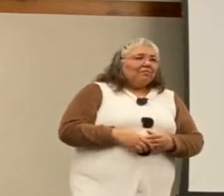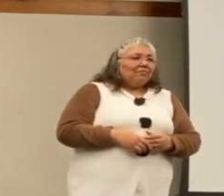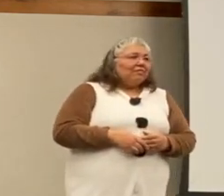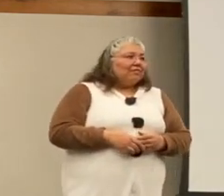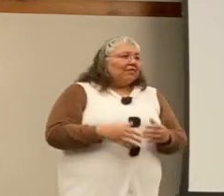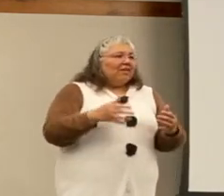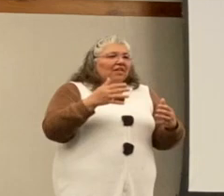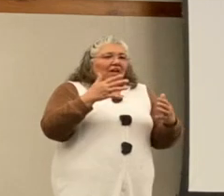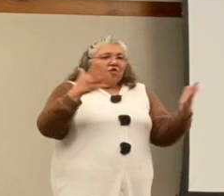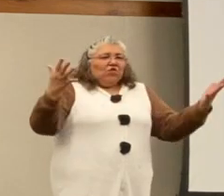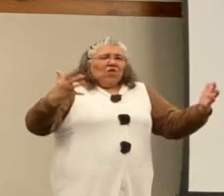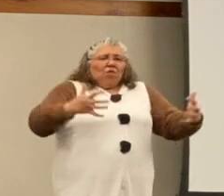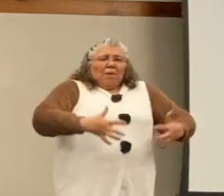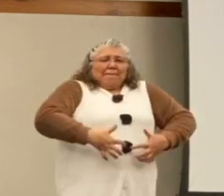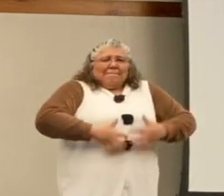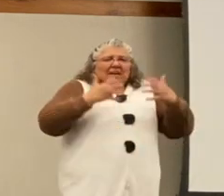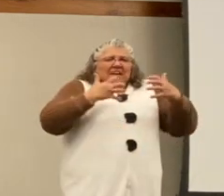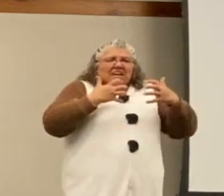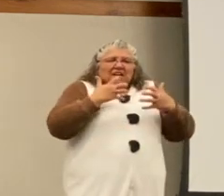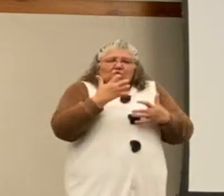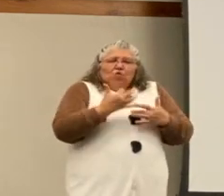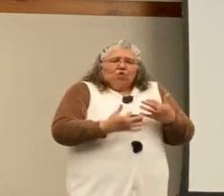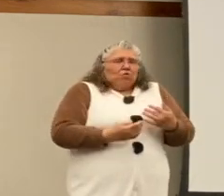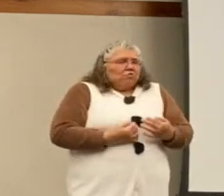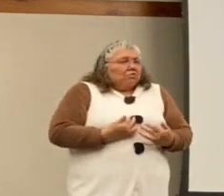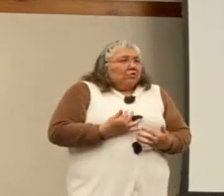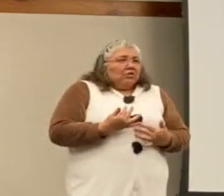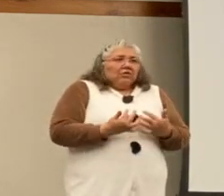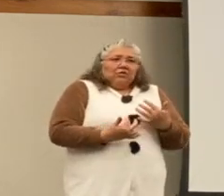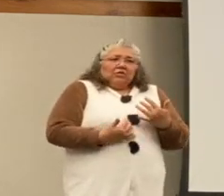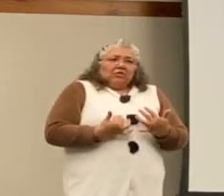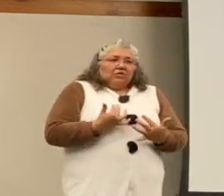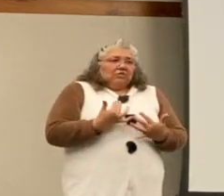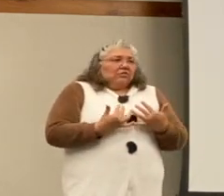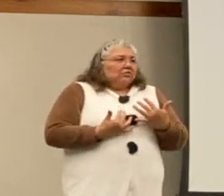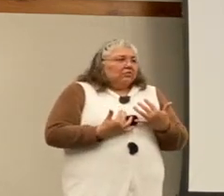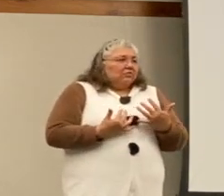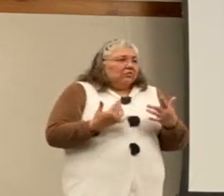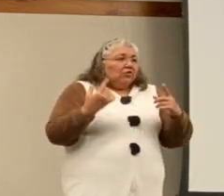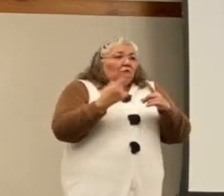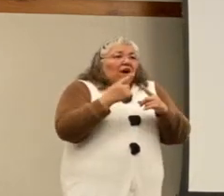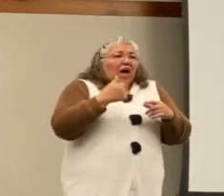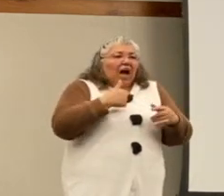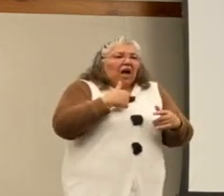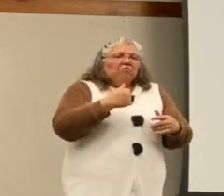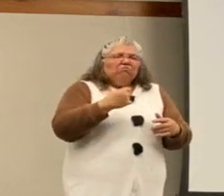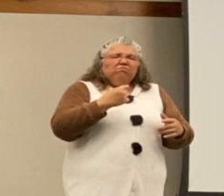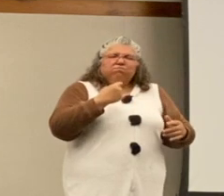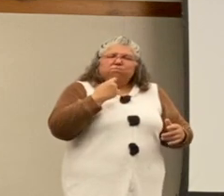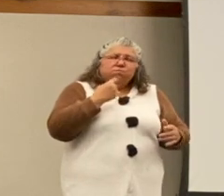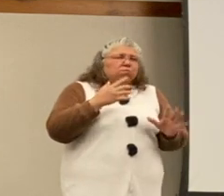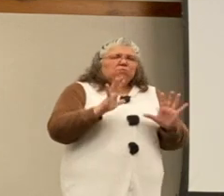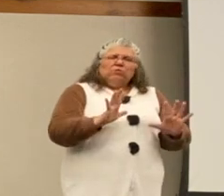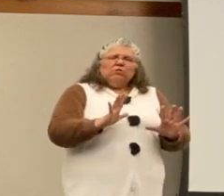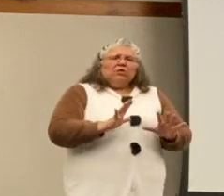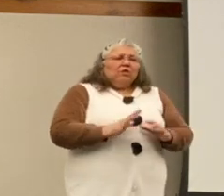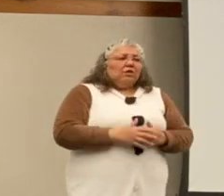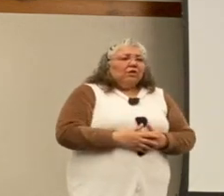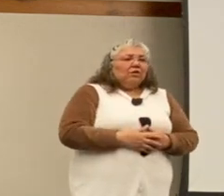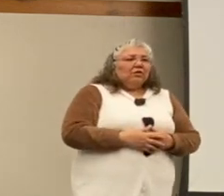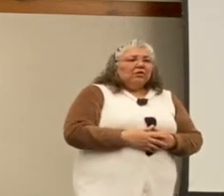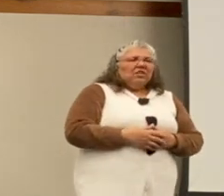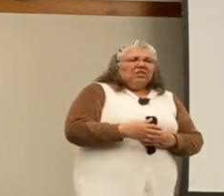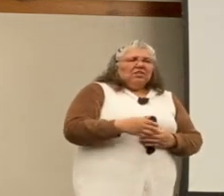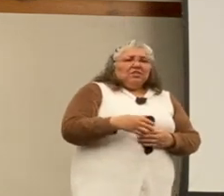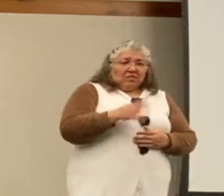And it got me so mad that it fueled me. To the point where I was bitter. You know what I'm saying?